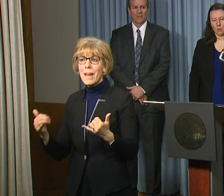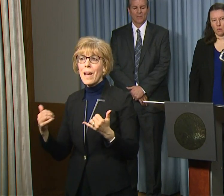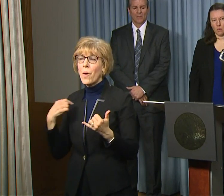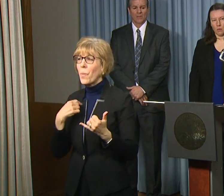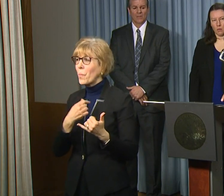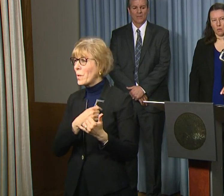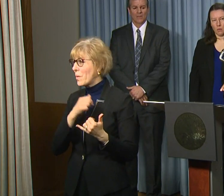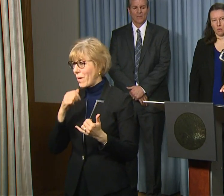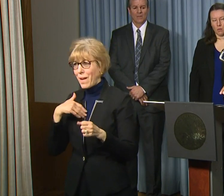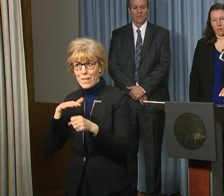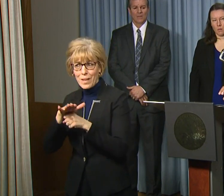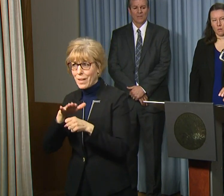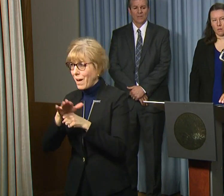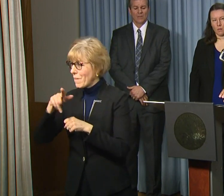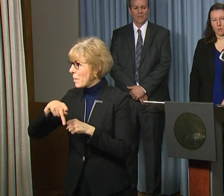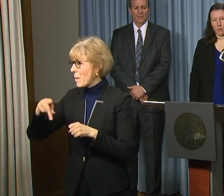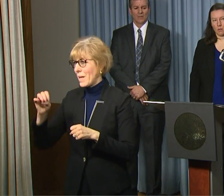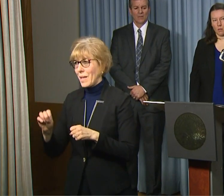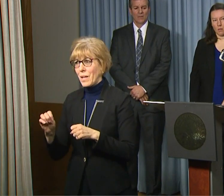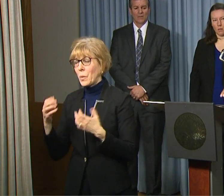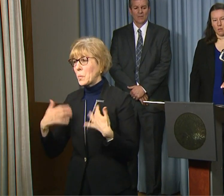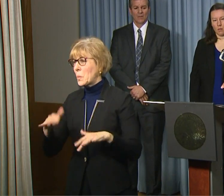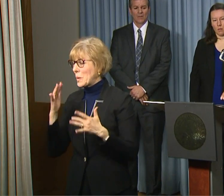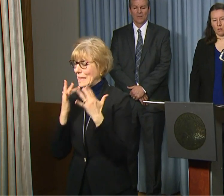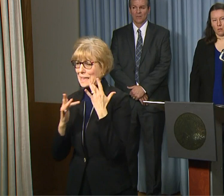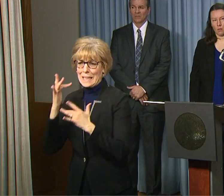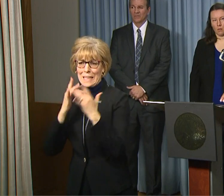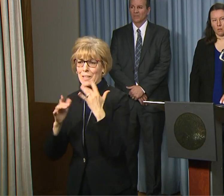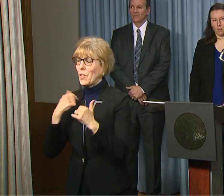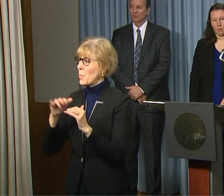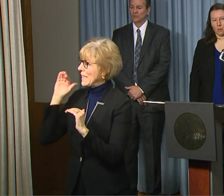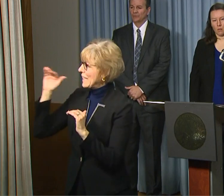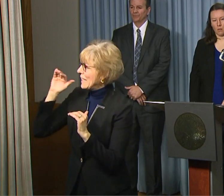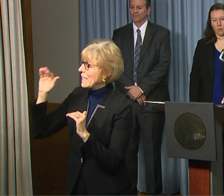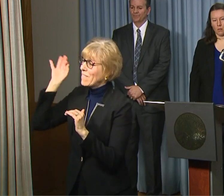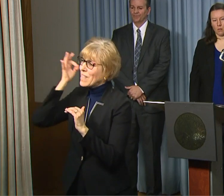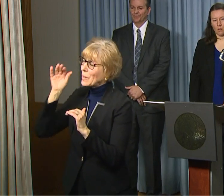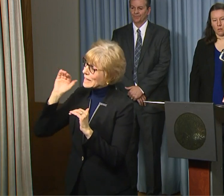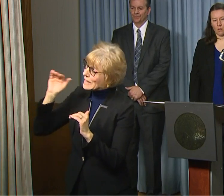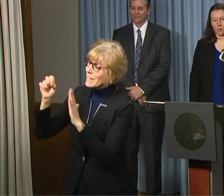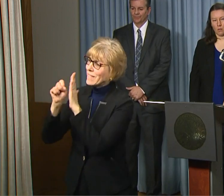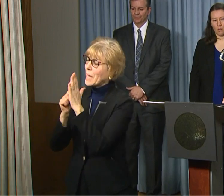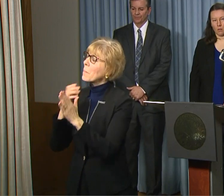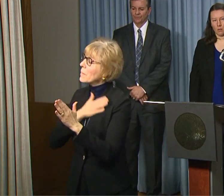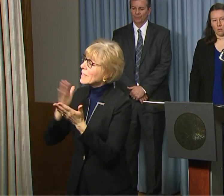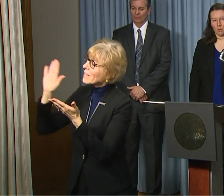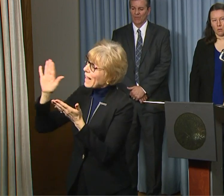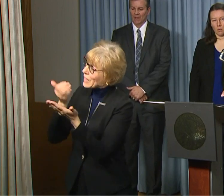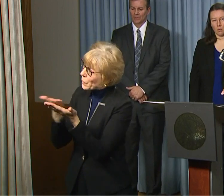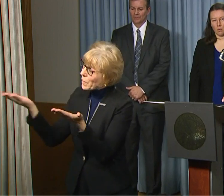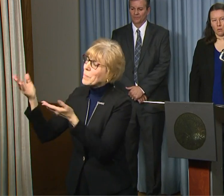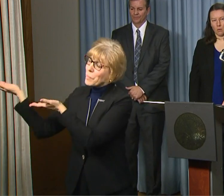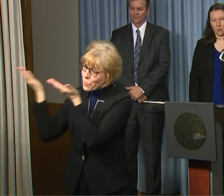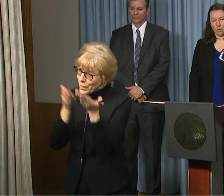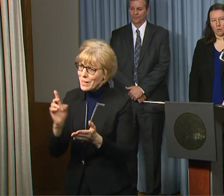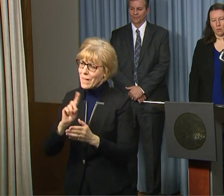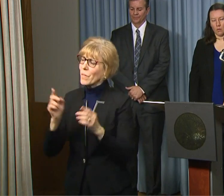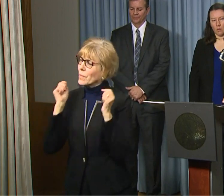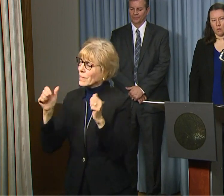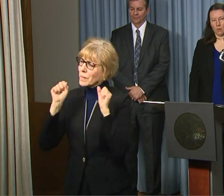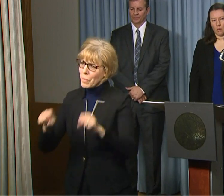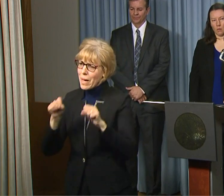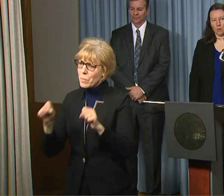shortage. And so, of course, we're calling on the federal government and the state government to get this equipment to Denver as quickly as possible so that we can do everything